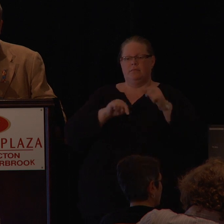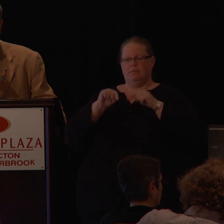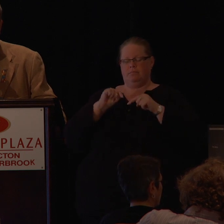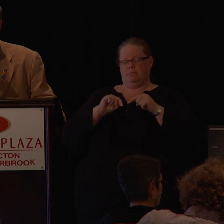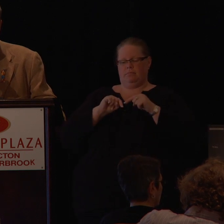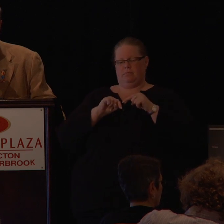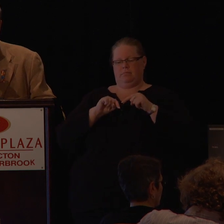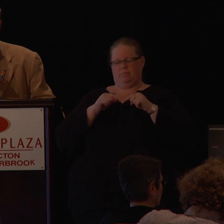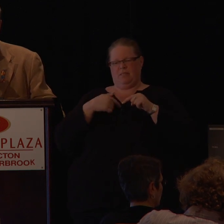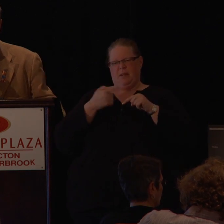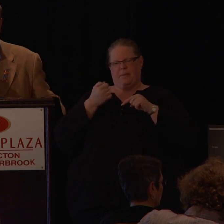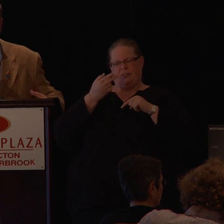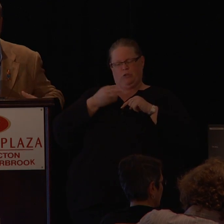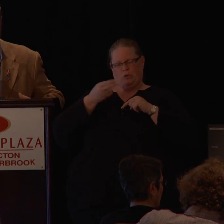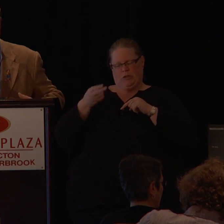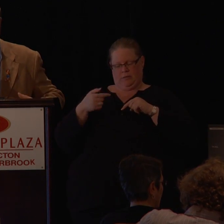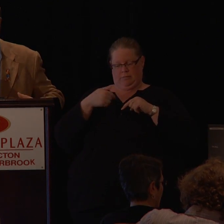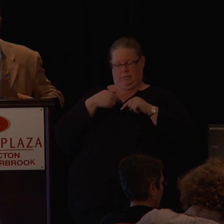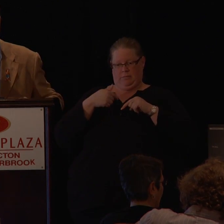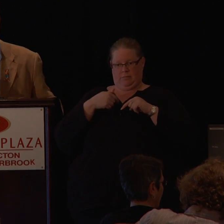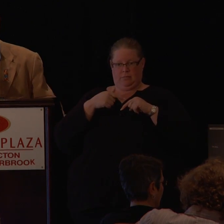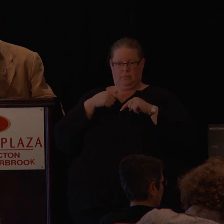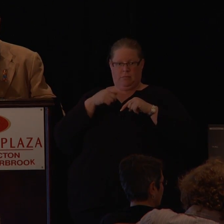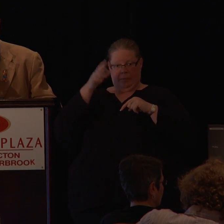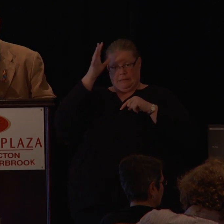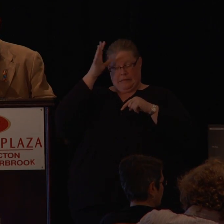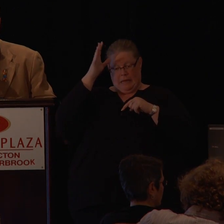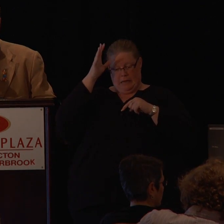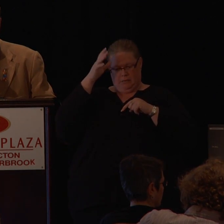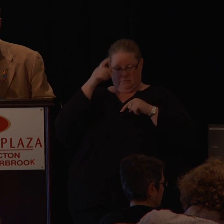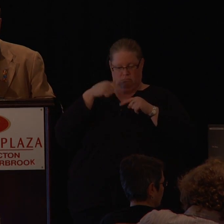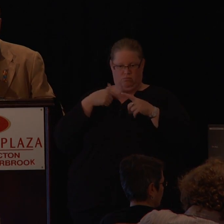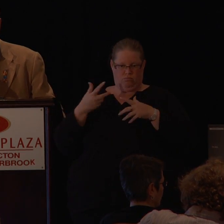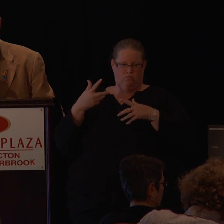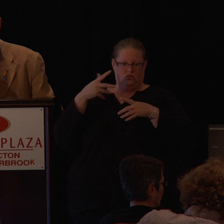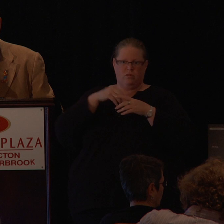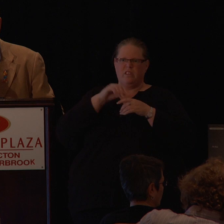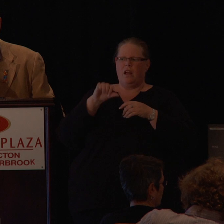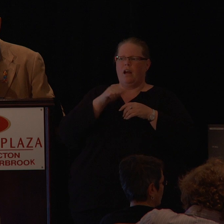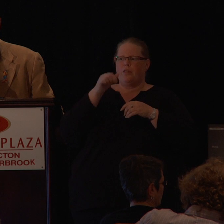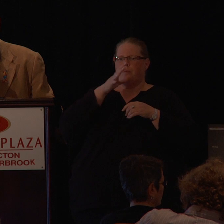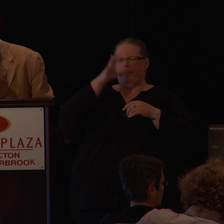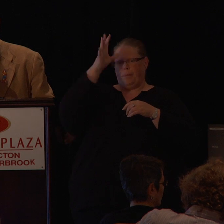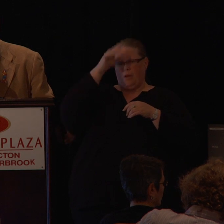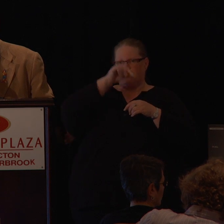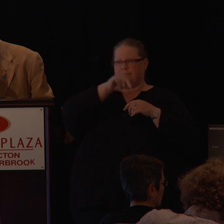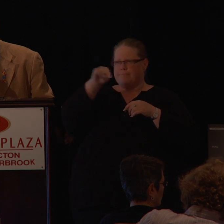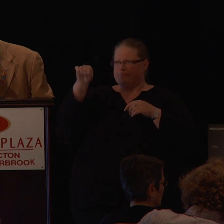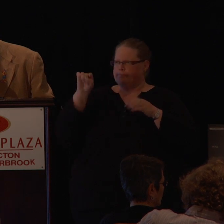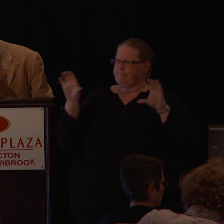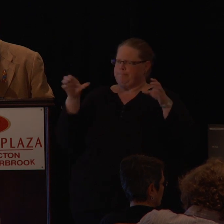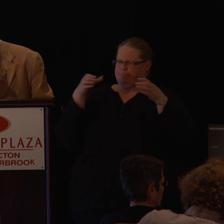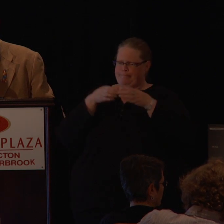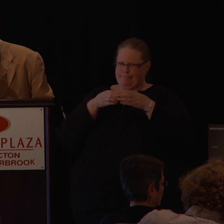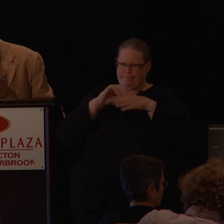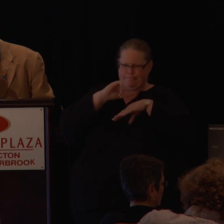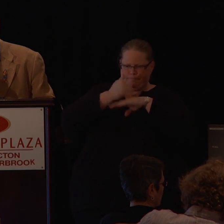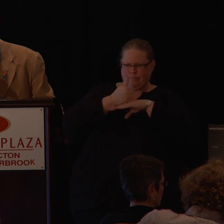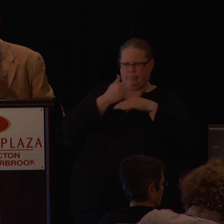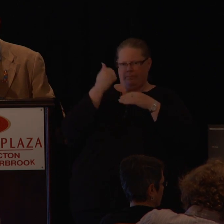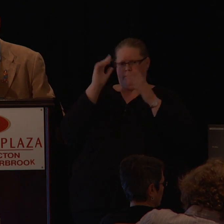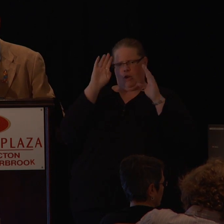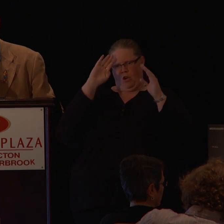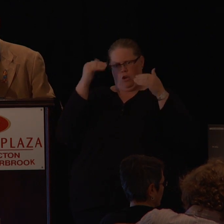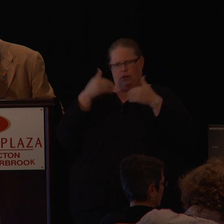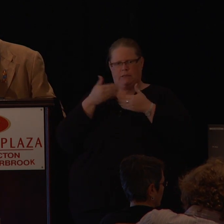involved as a parent, along with other fellow parents, in the development of autism services in New Brunswick as we know